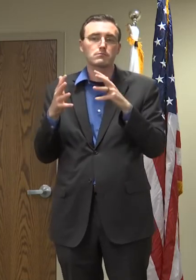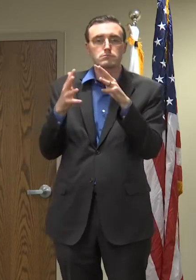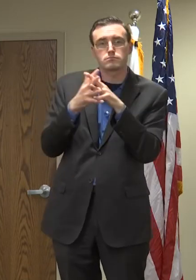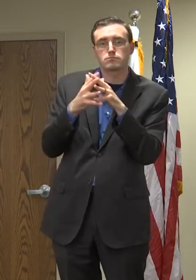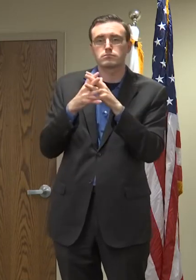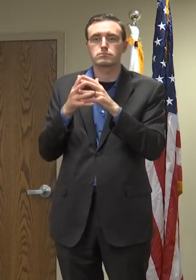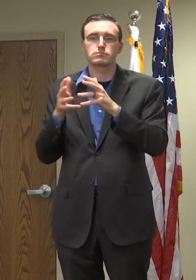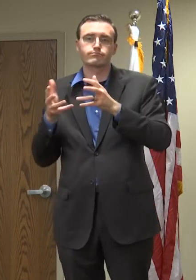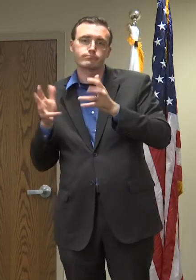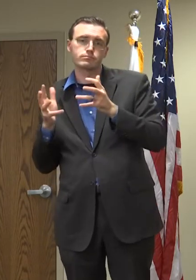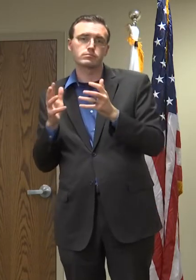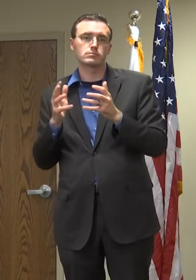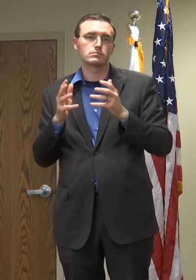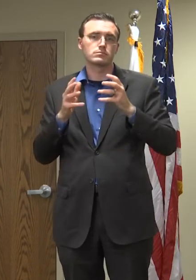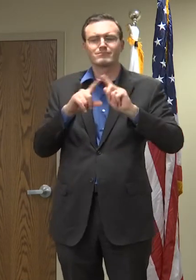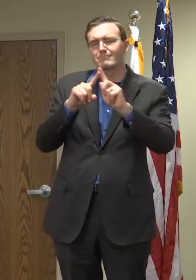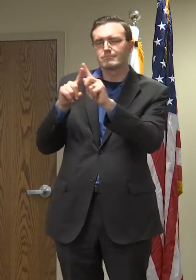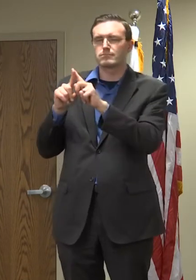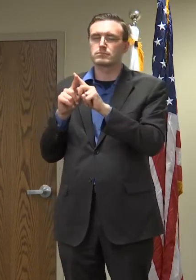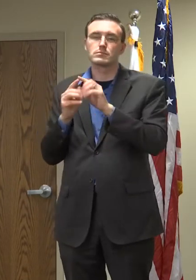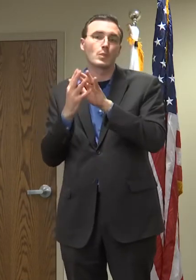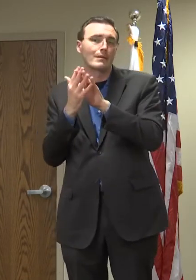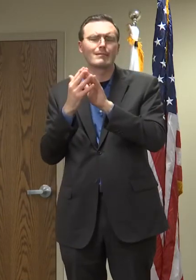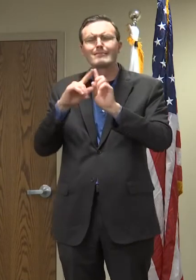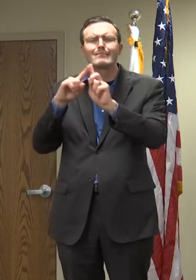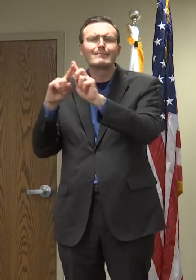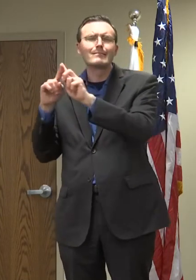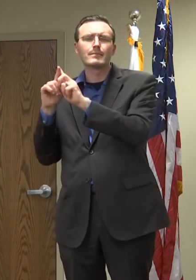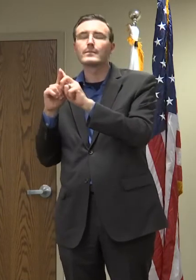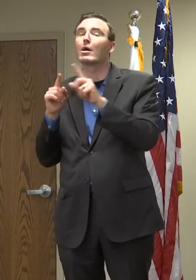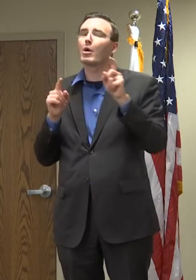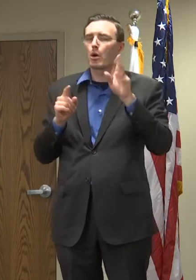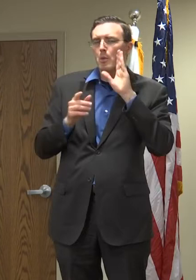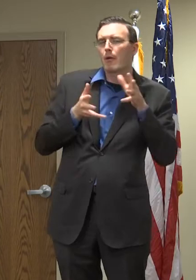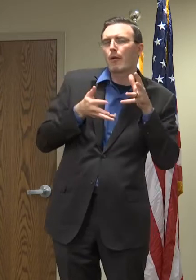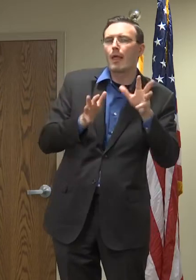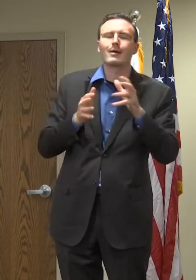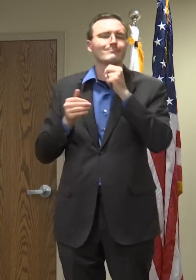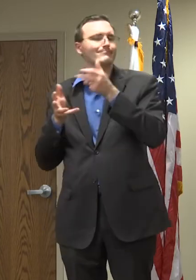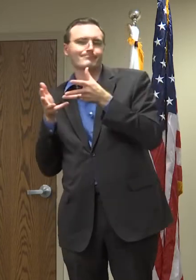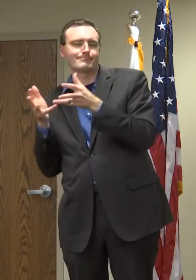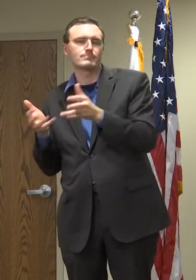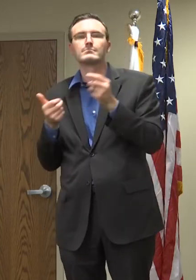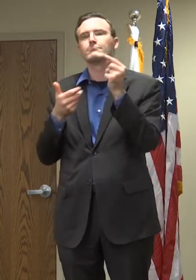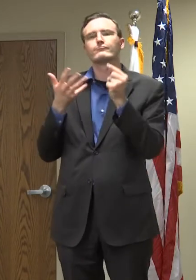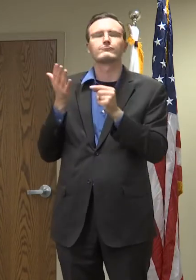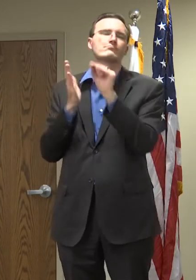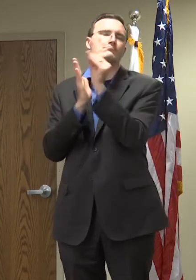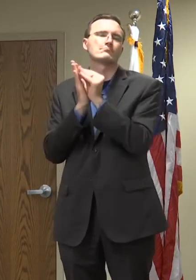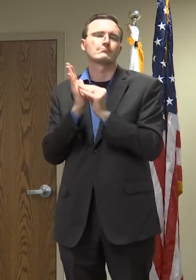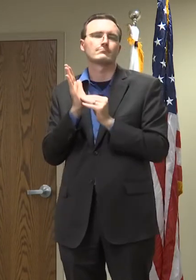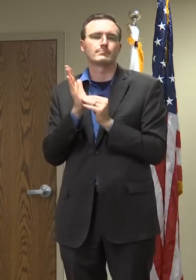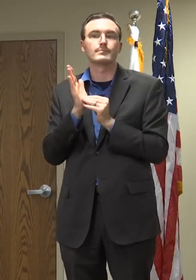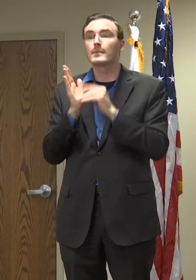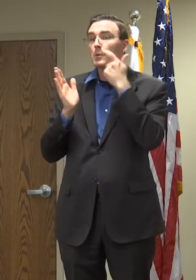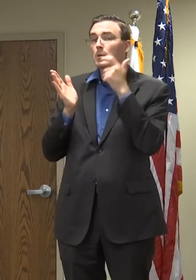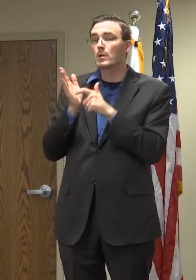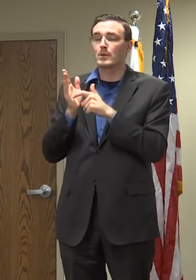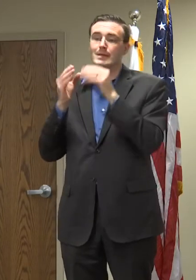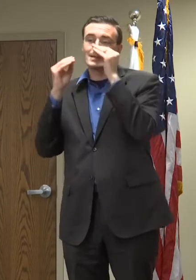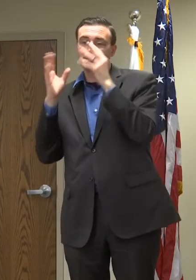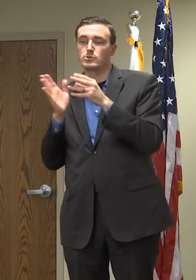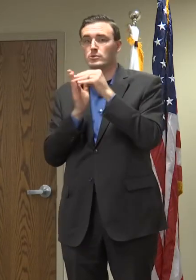many people will be allowed to observe. You'll start to see increasing cohorting of teachers and students.